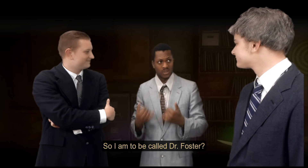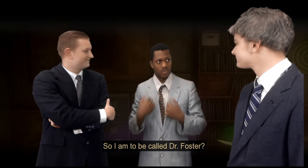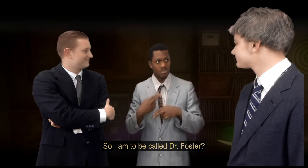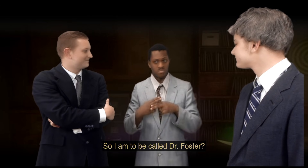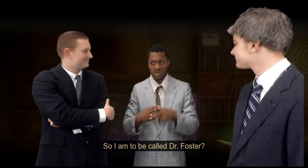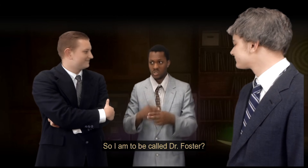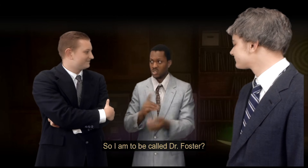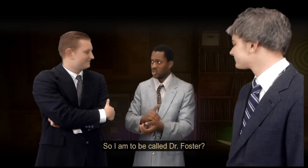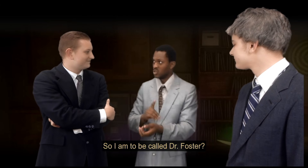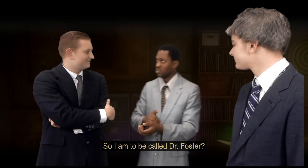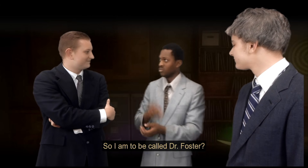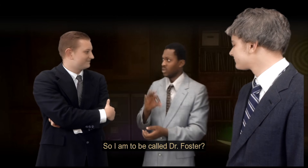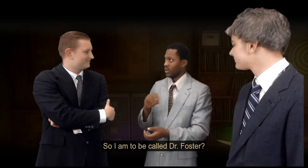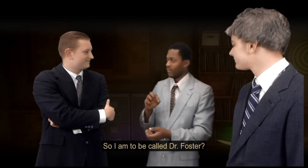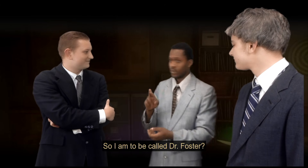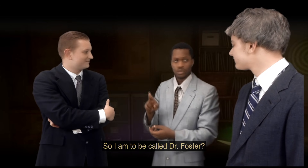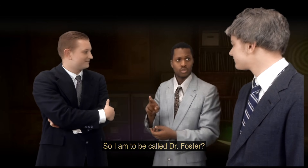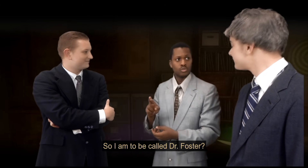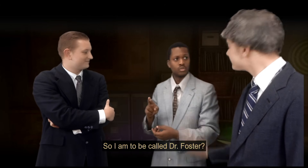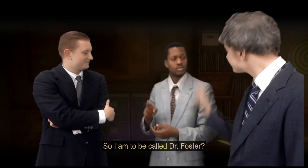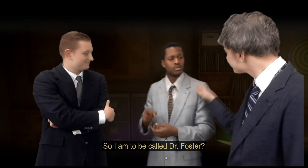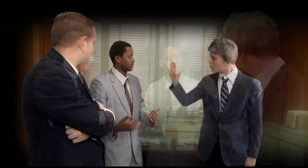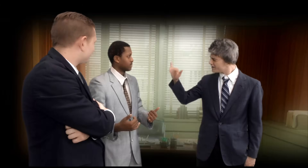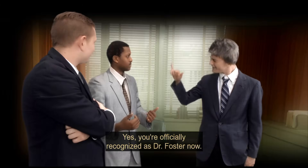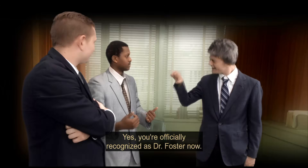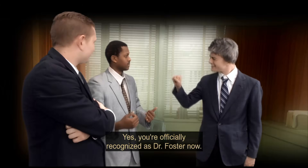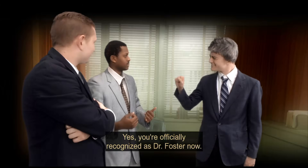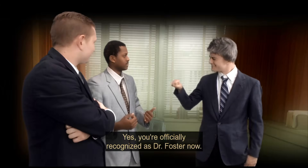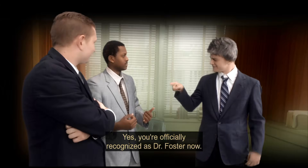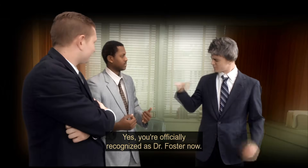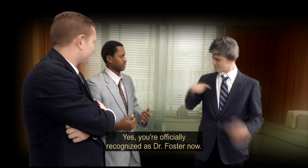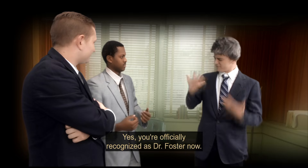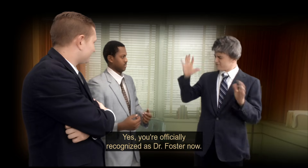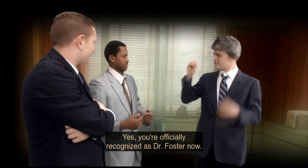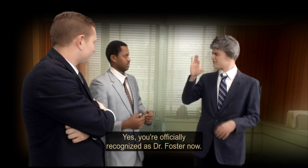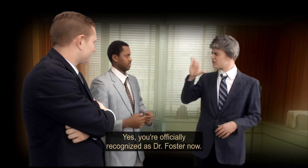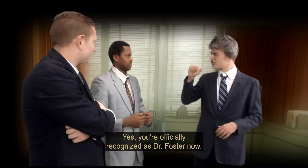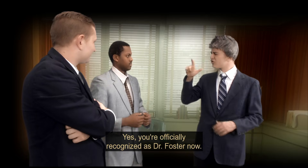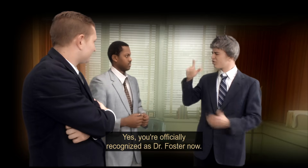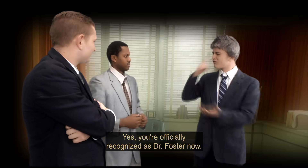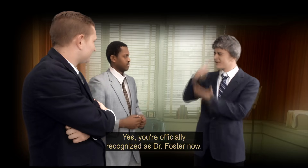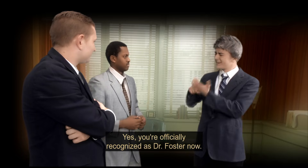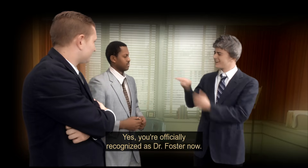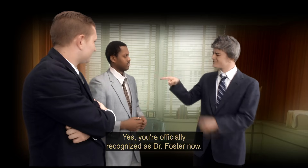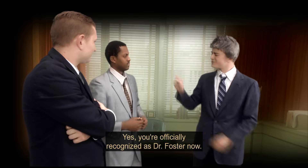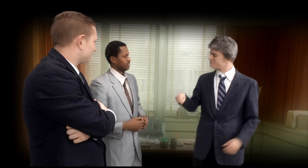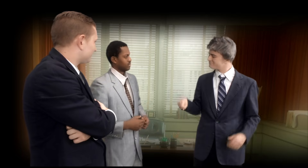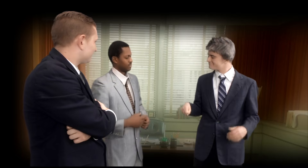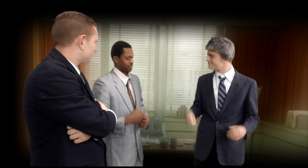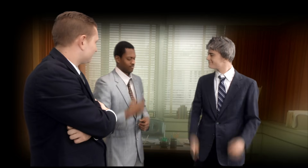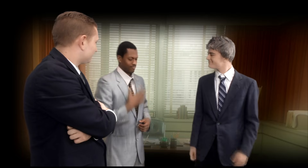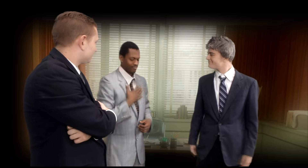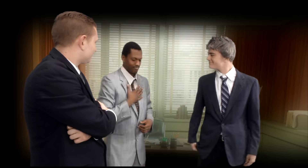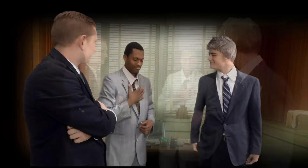So, I am to be called Dr. Foster? Yes, you're officially recognized as Dr. Foster now.